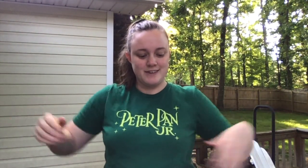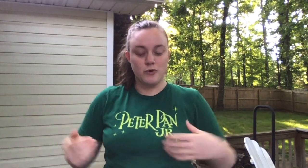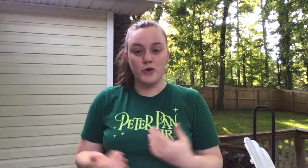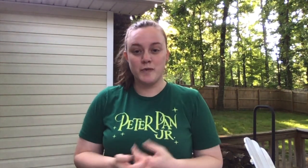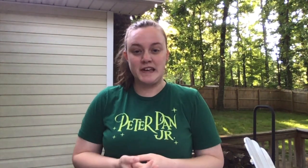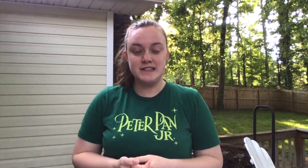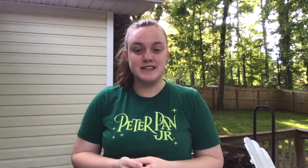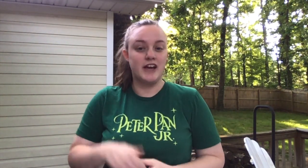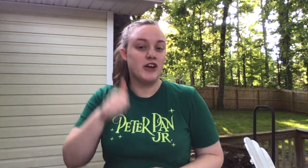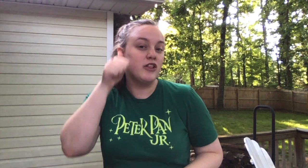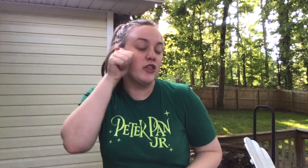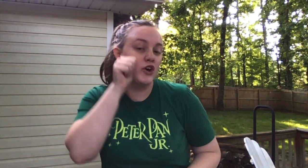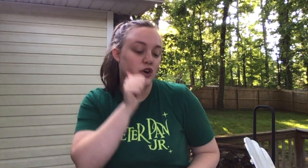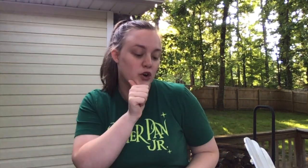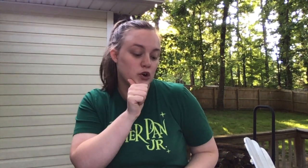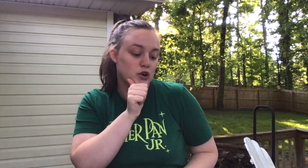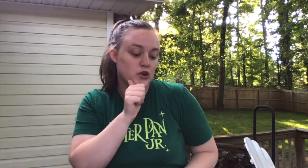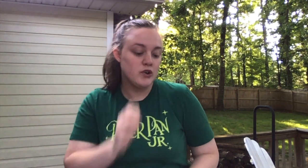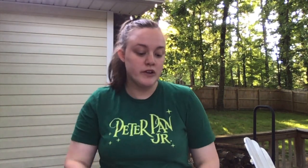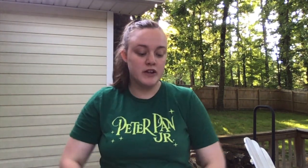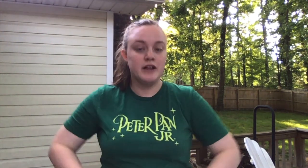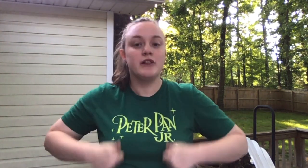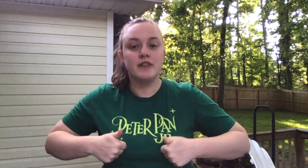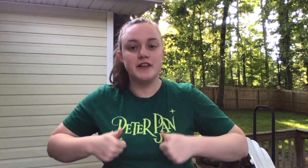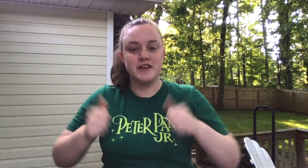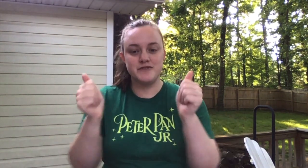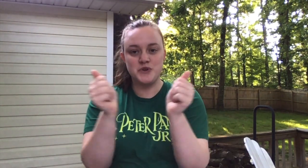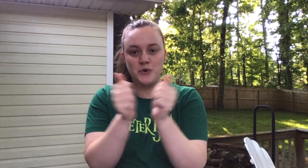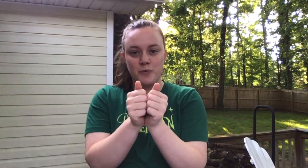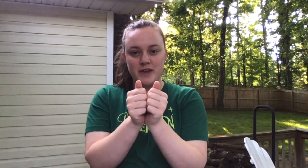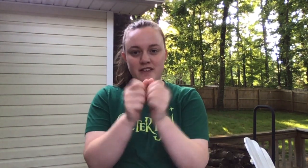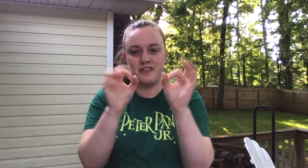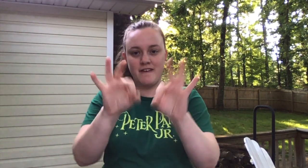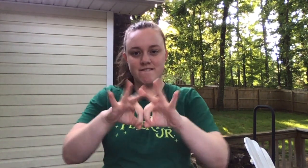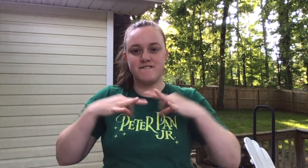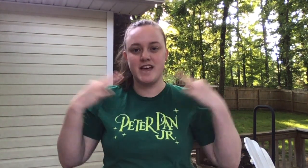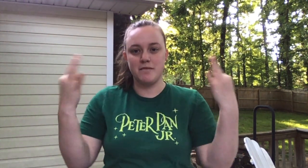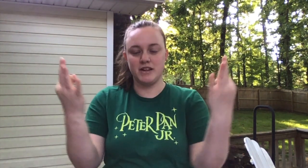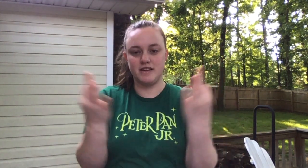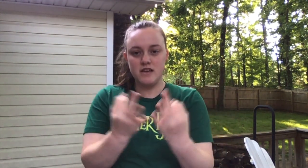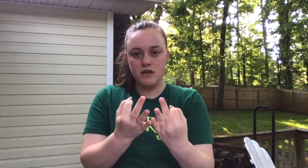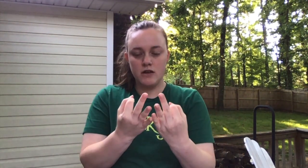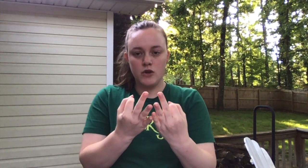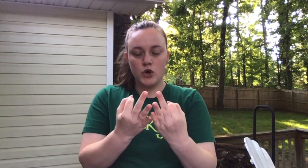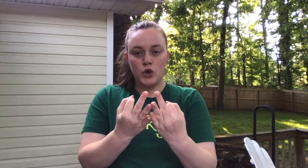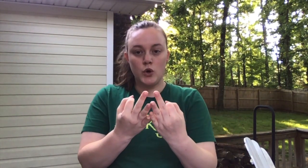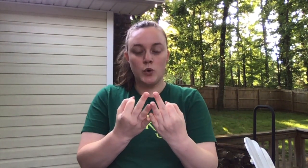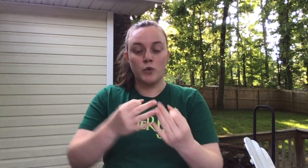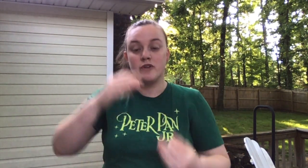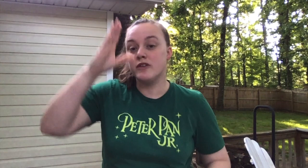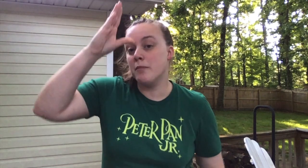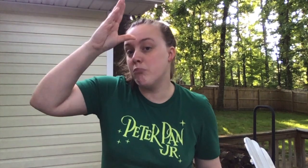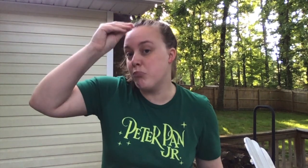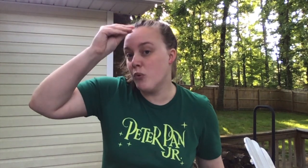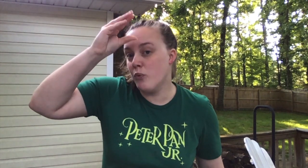Or we can say the girl lives with family. Or the